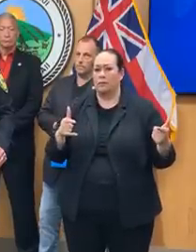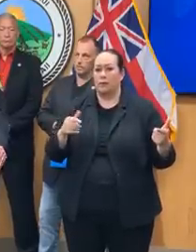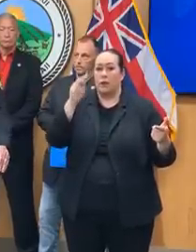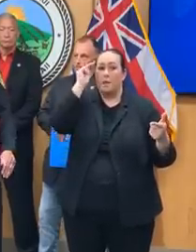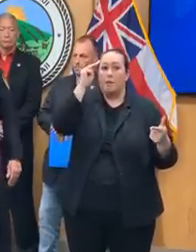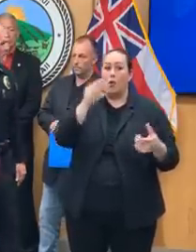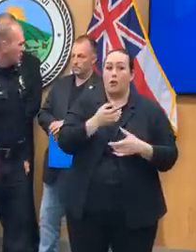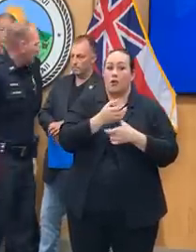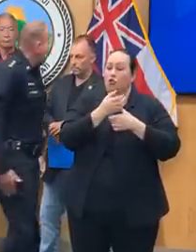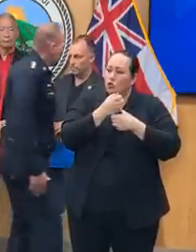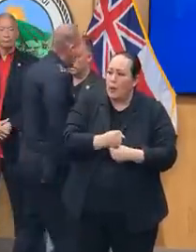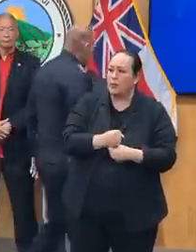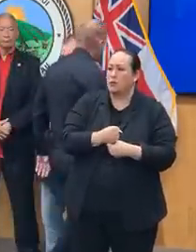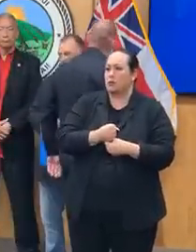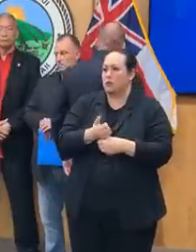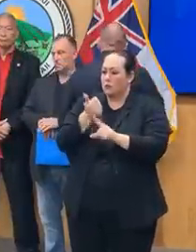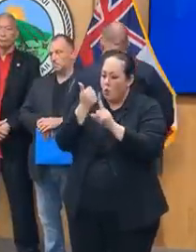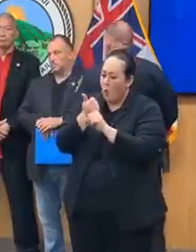own.